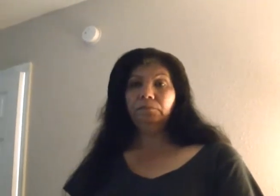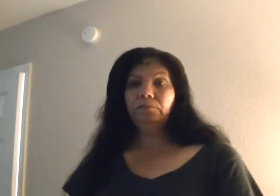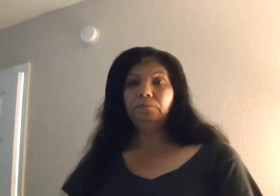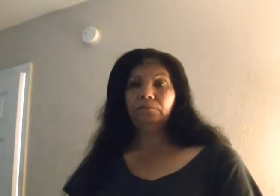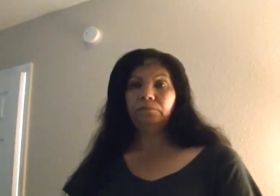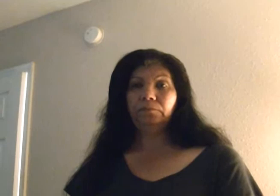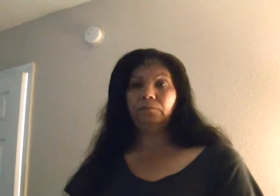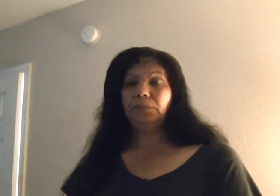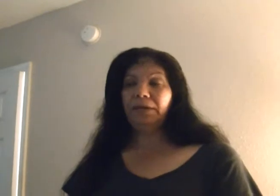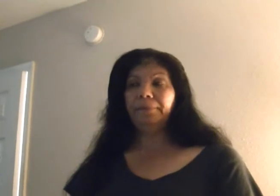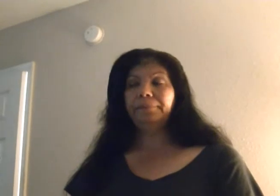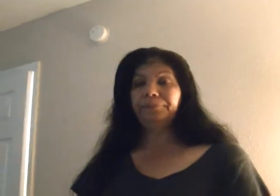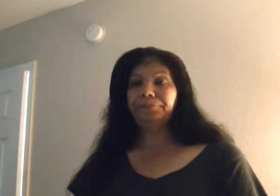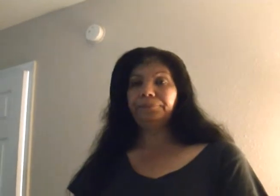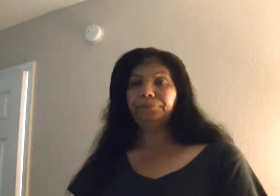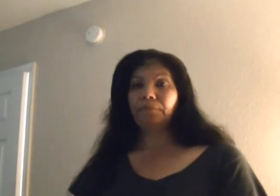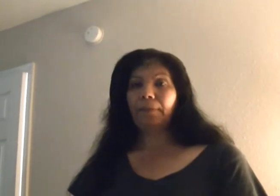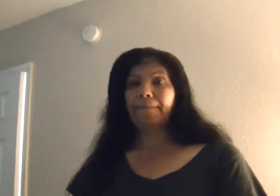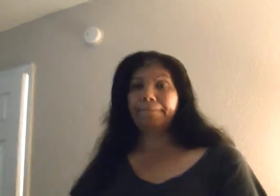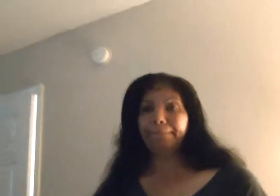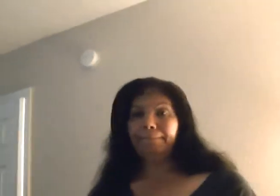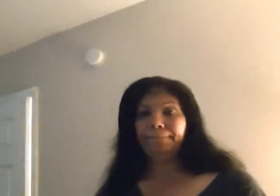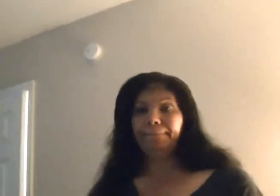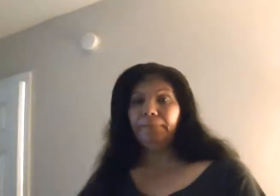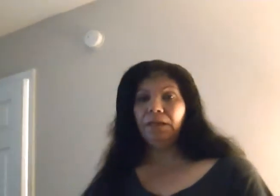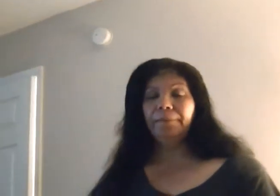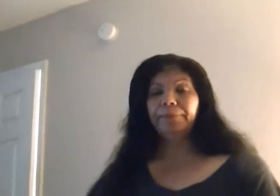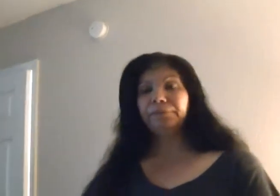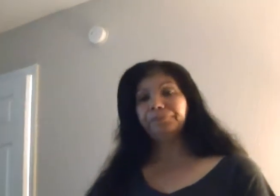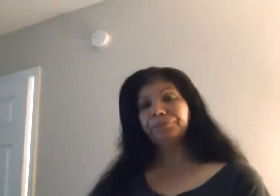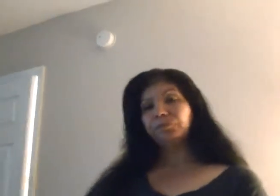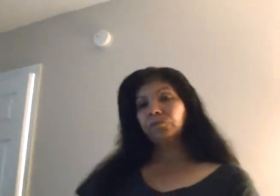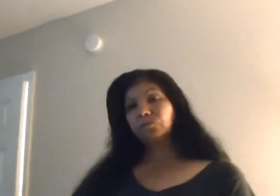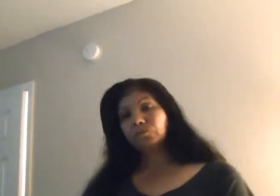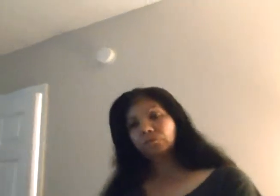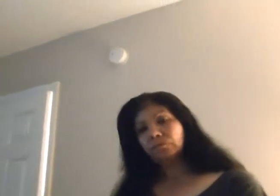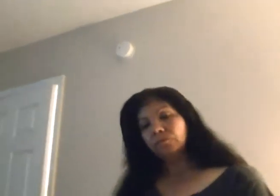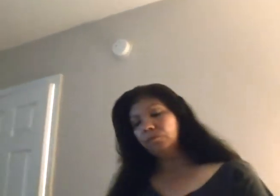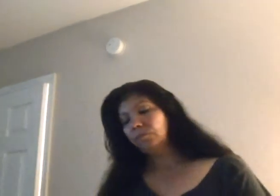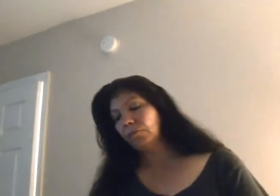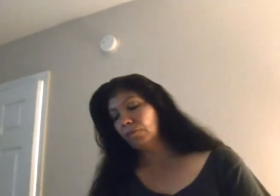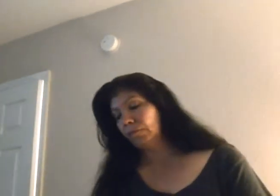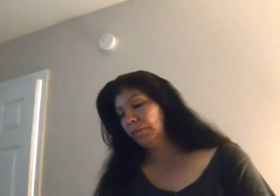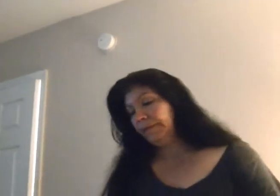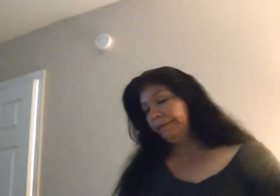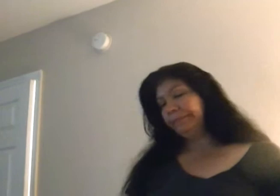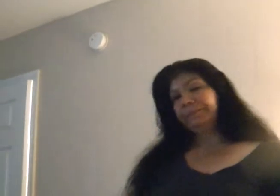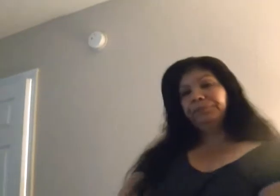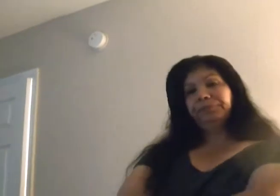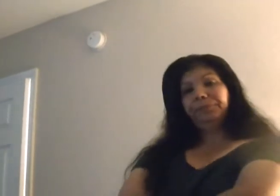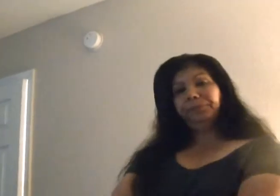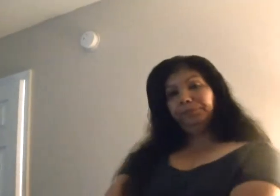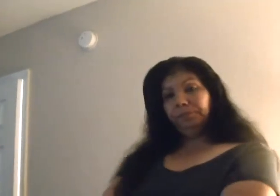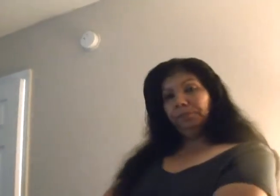this about each other, what we're not saying, saying what we are, instead of, you know, when we're really not, or whatever it